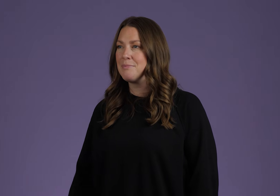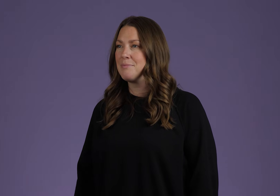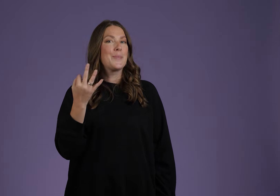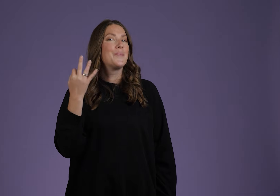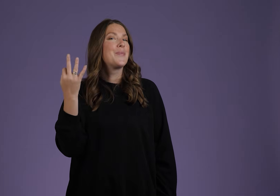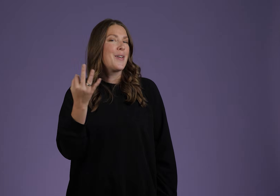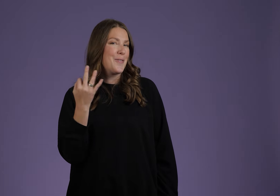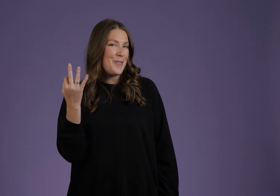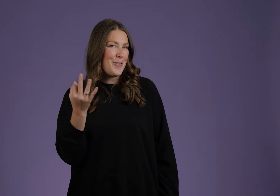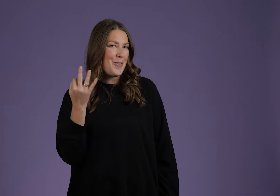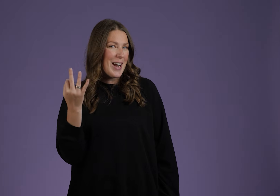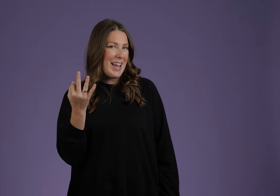backwards. Friday.